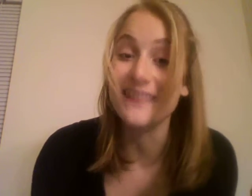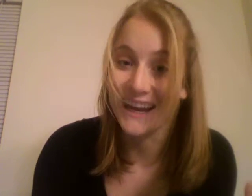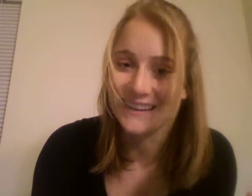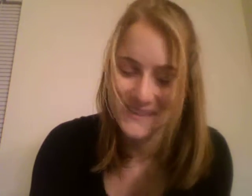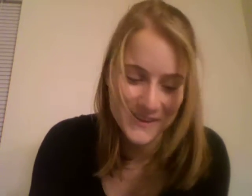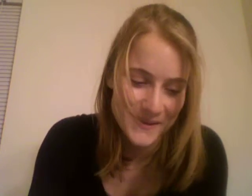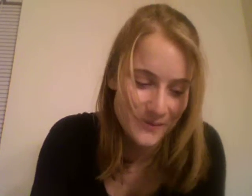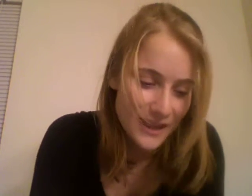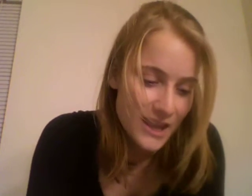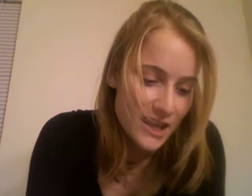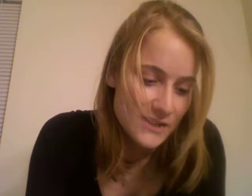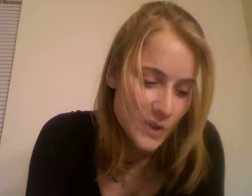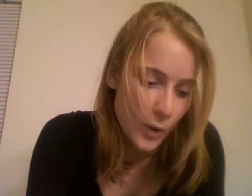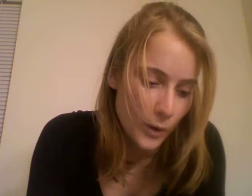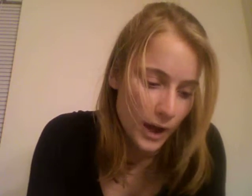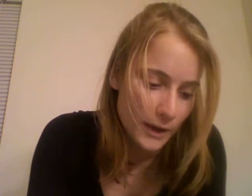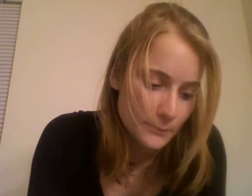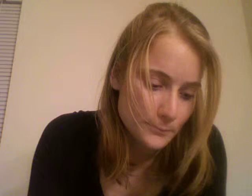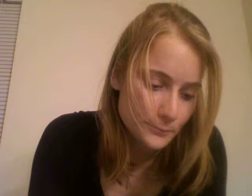coastline, excuse me. So